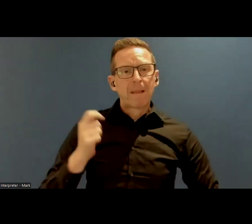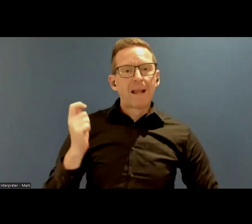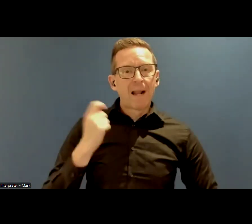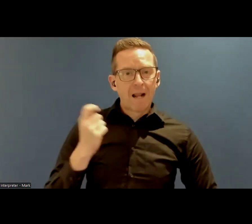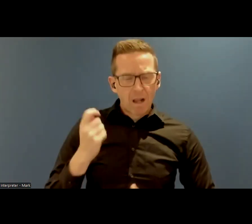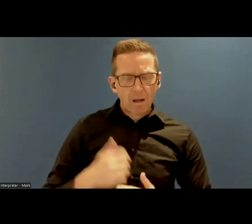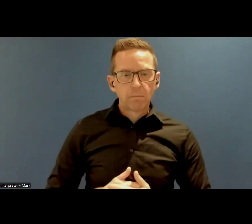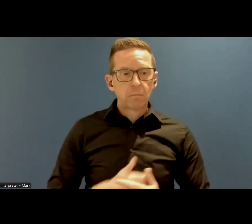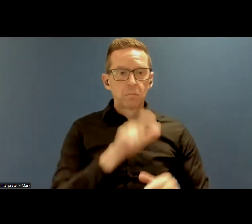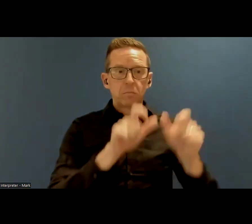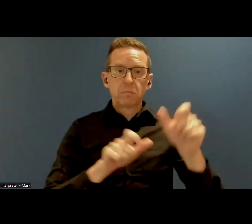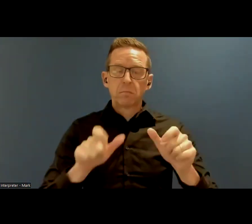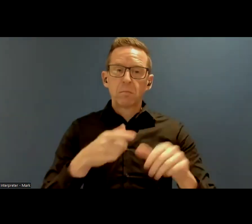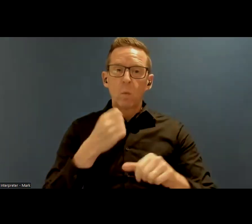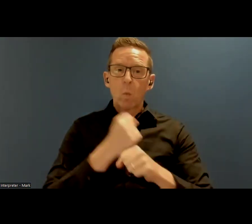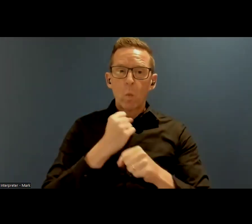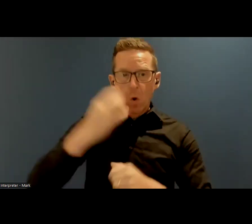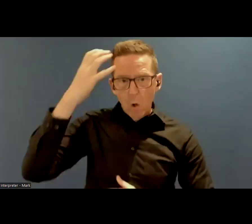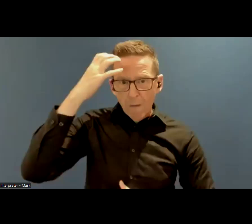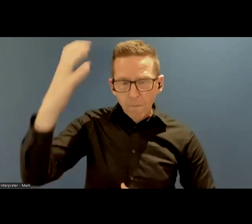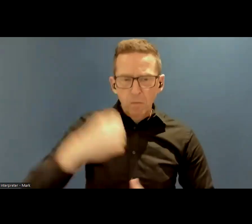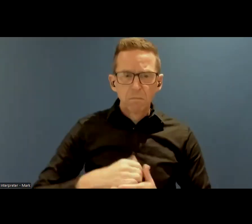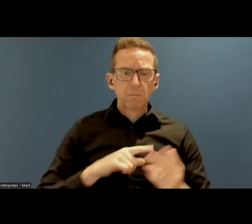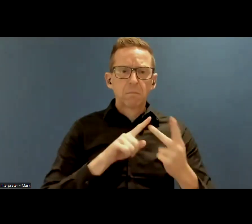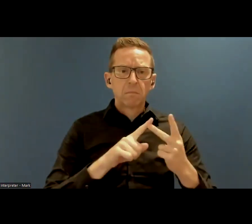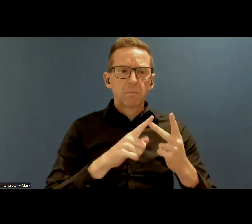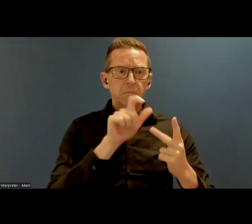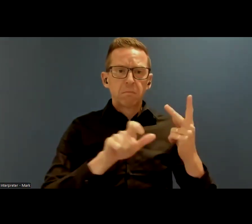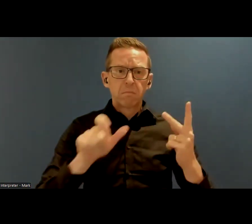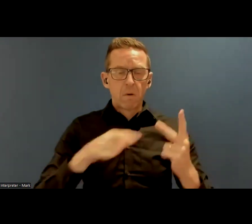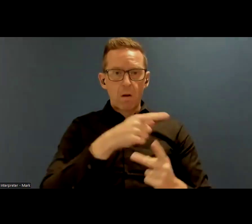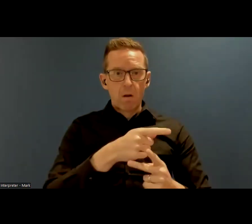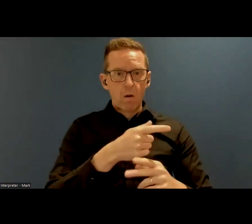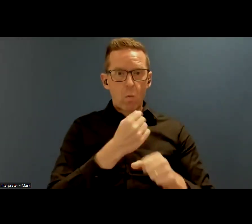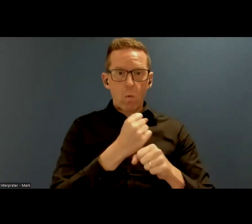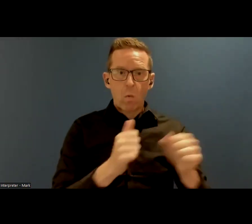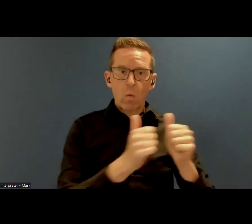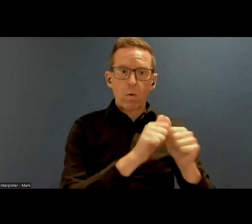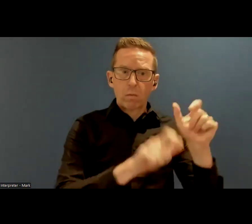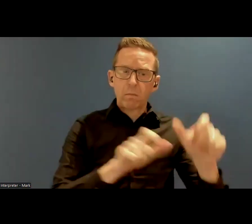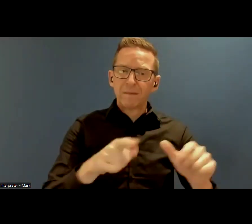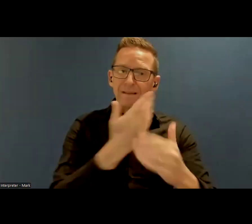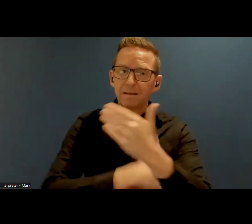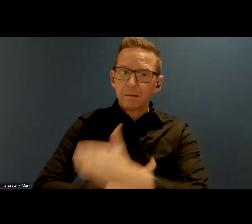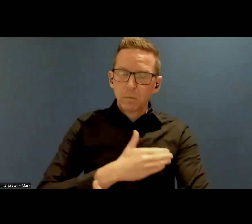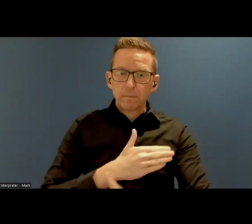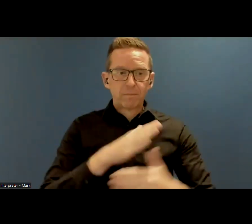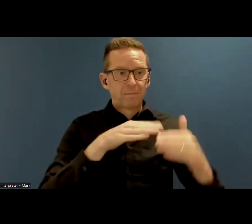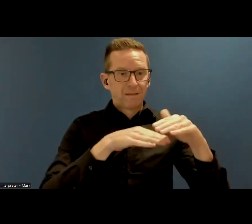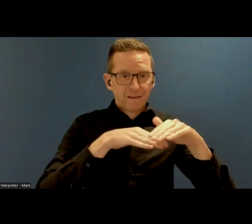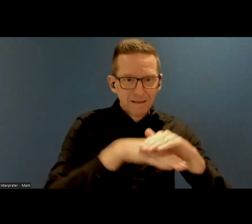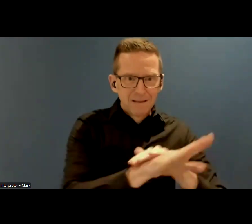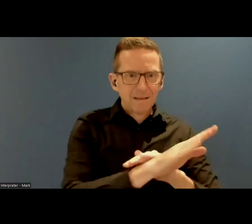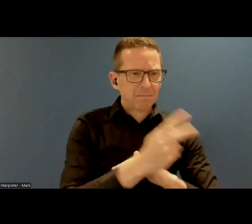some of them in psychosocial disabilities, sometimes are coerced into institutions, and they are coerced into